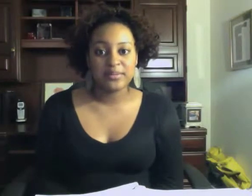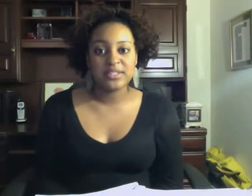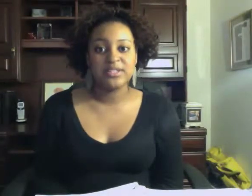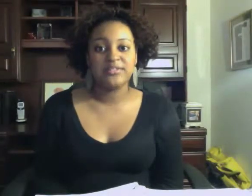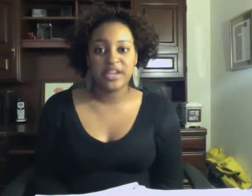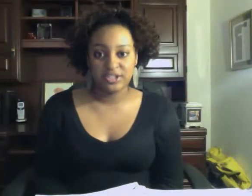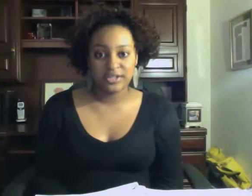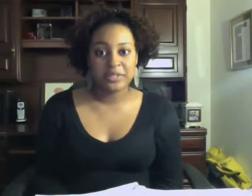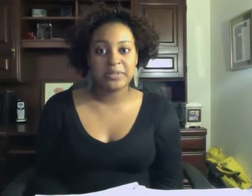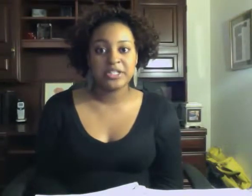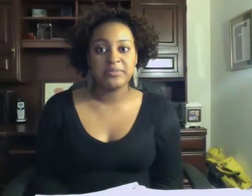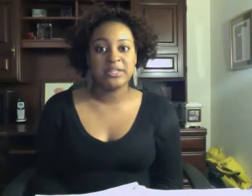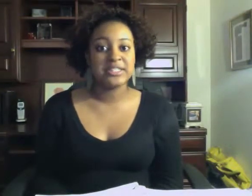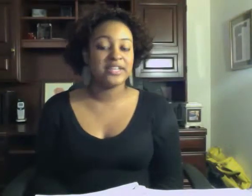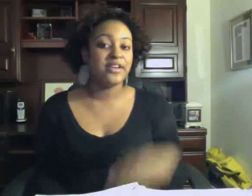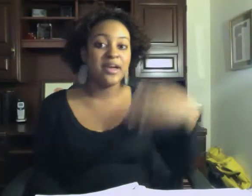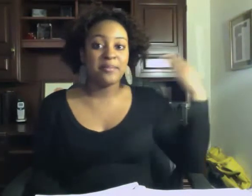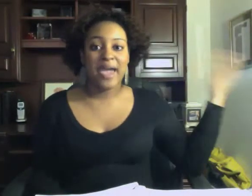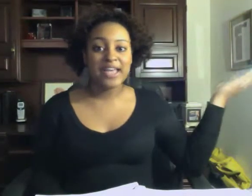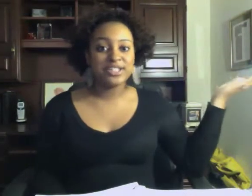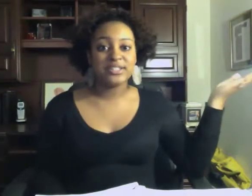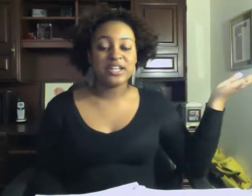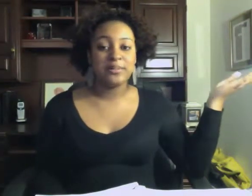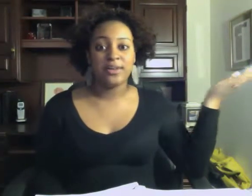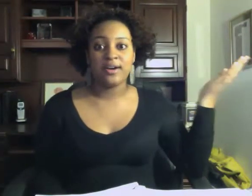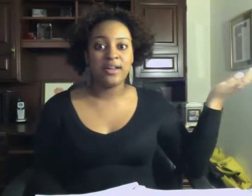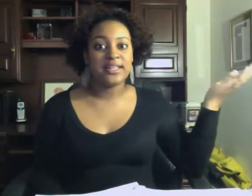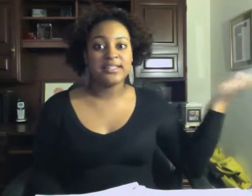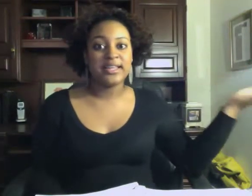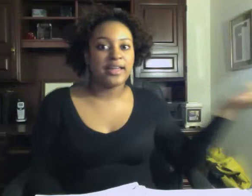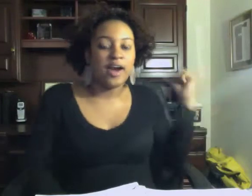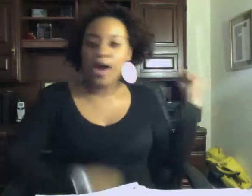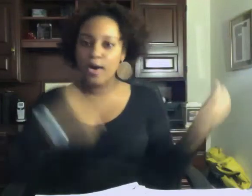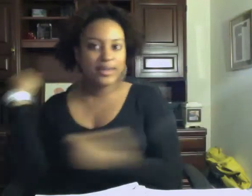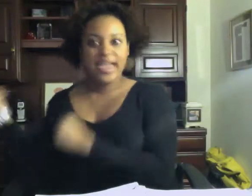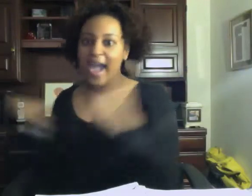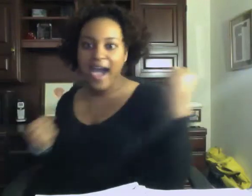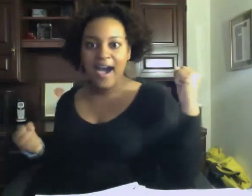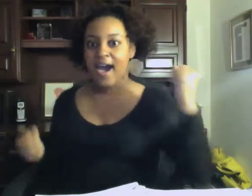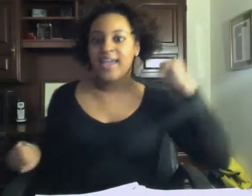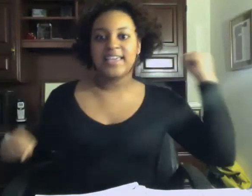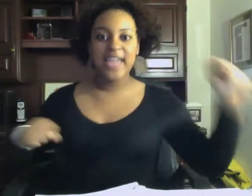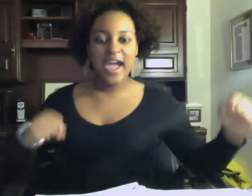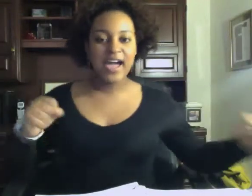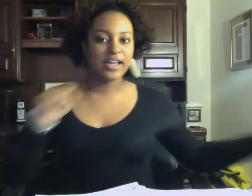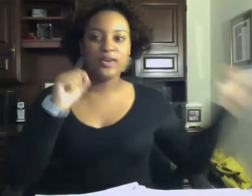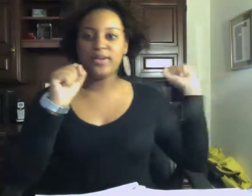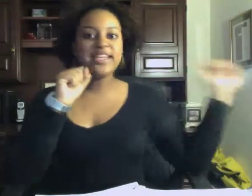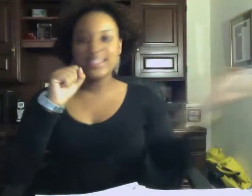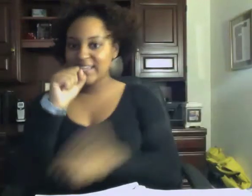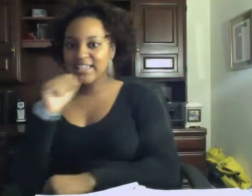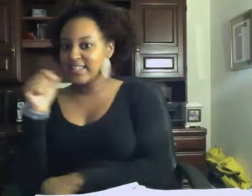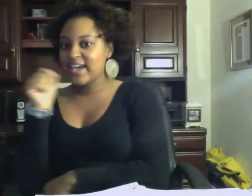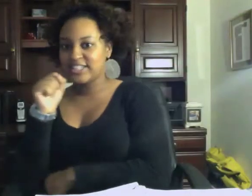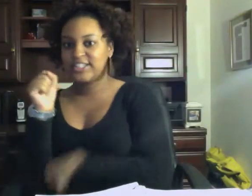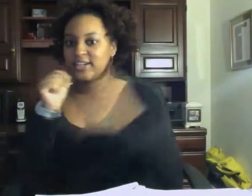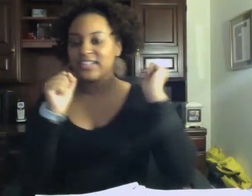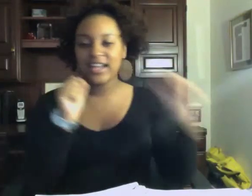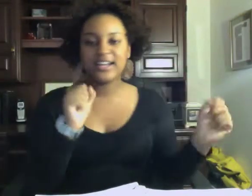to facial expression, because if pastor is up there all excited, like, oh yeah, we did this last year, da da da da